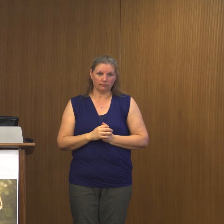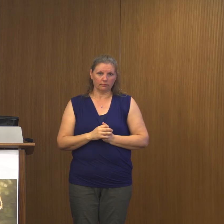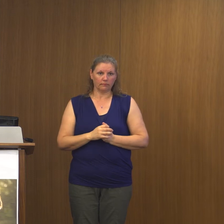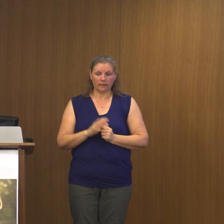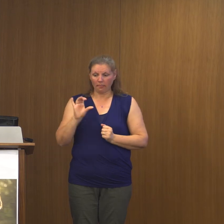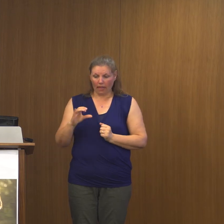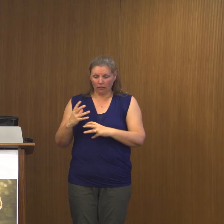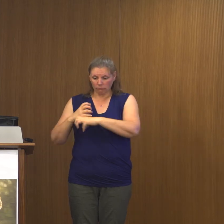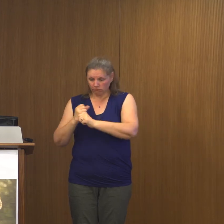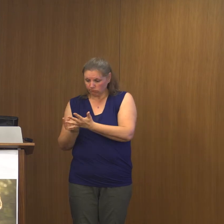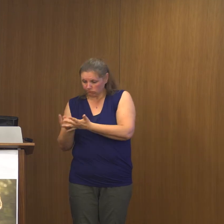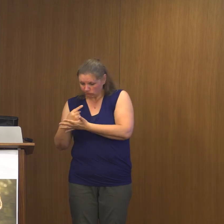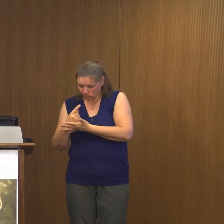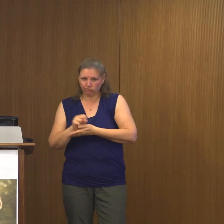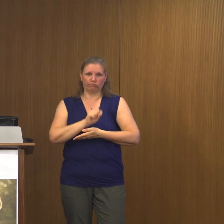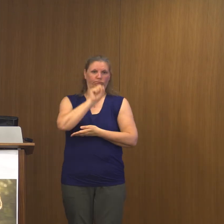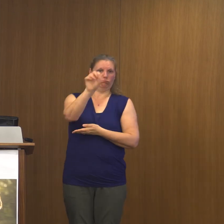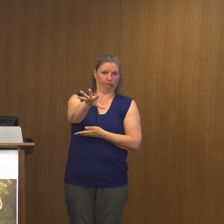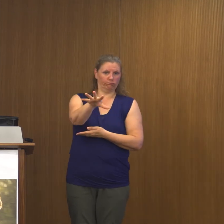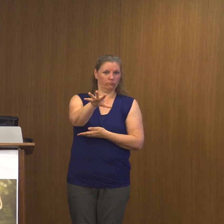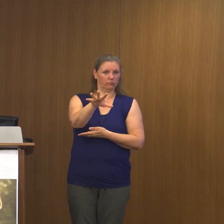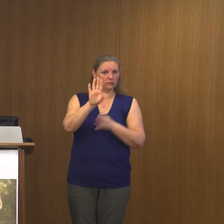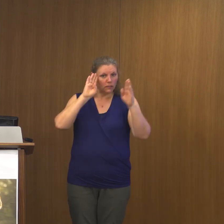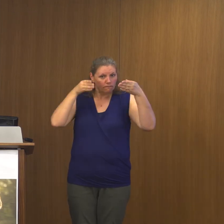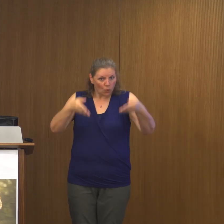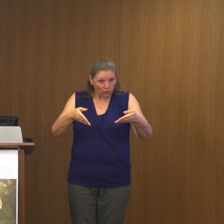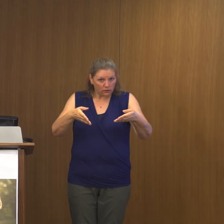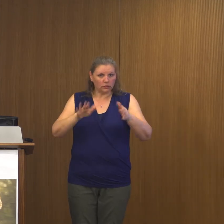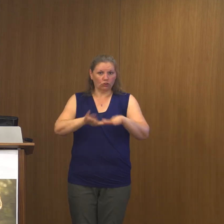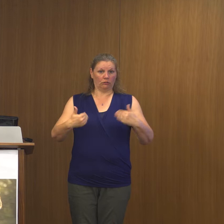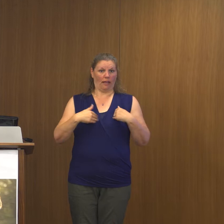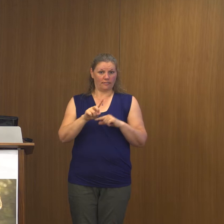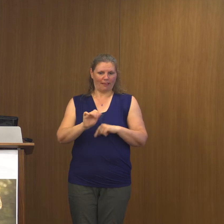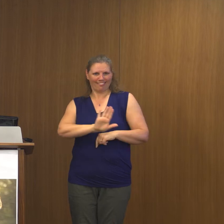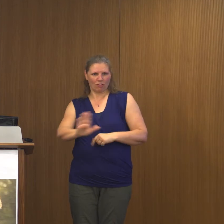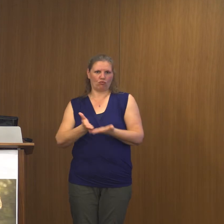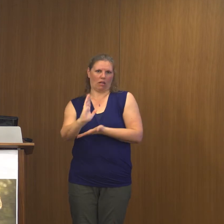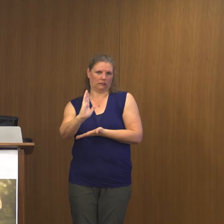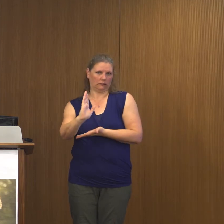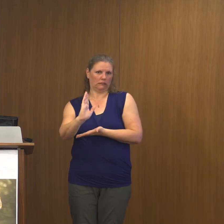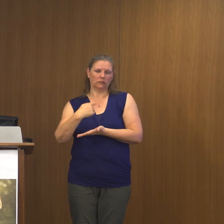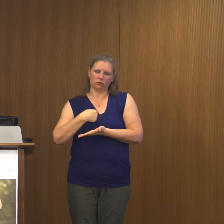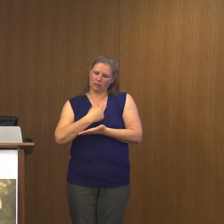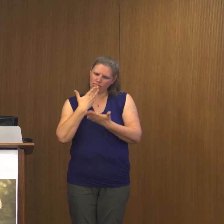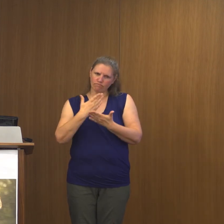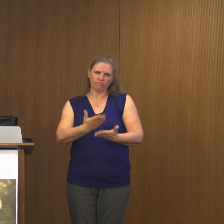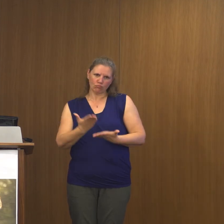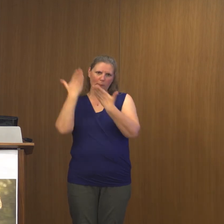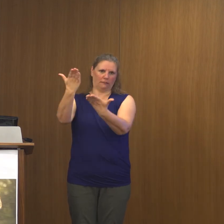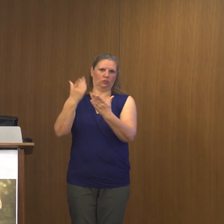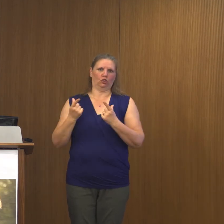of the research literature that we have done on the rights of children with disabilities and what we can do, concrete steps and actions.